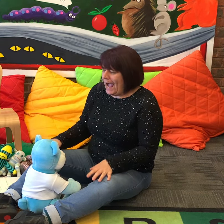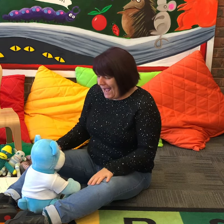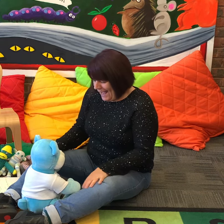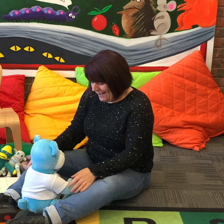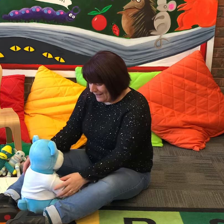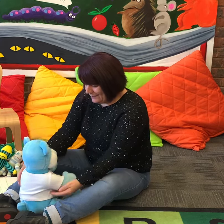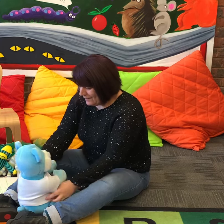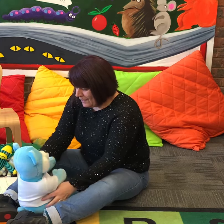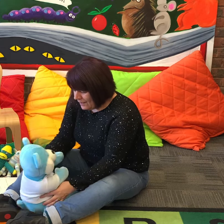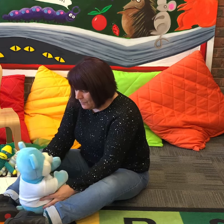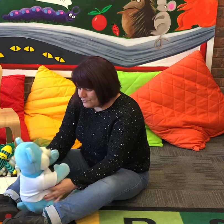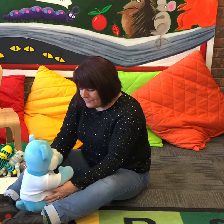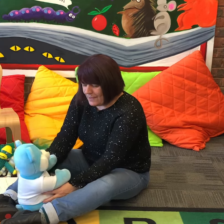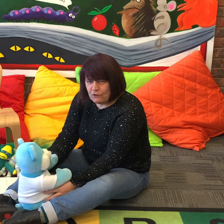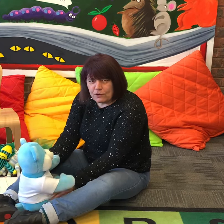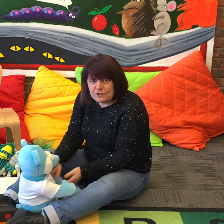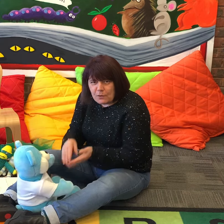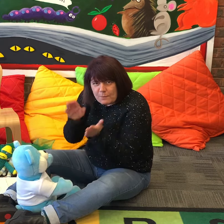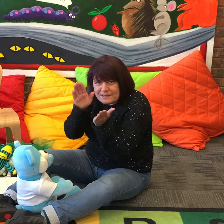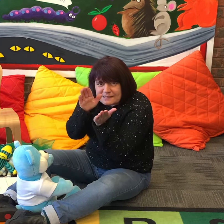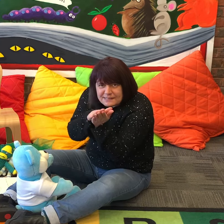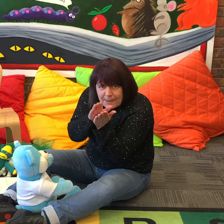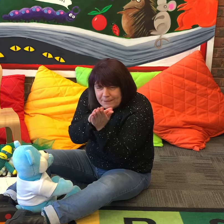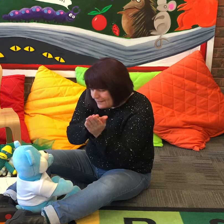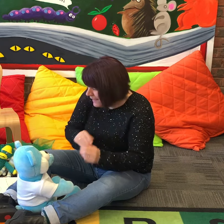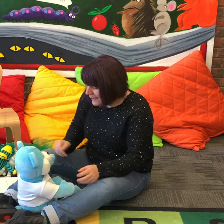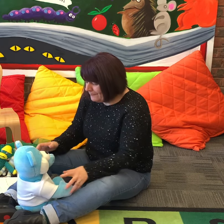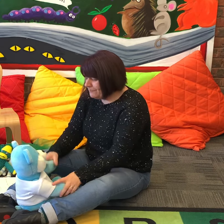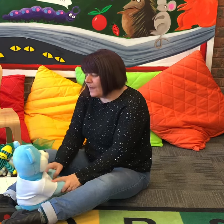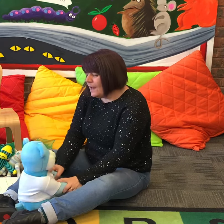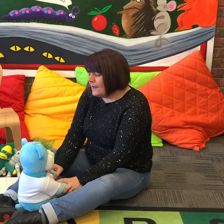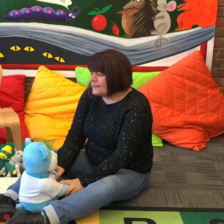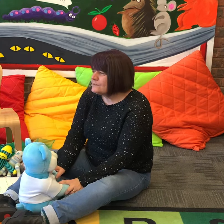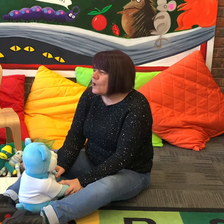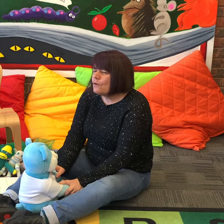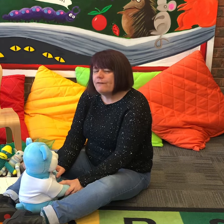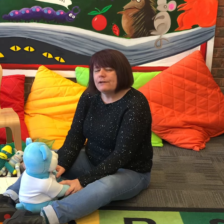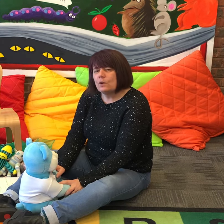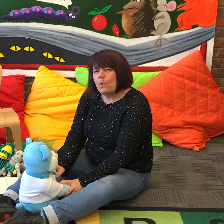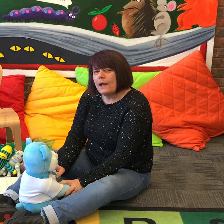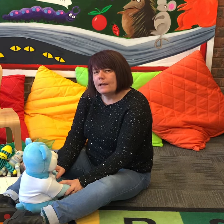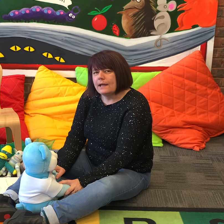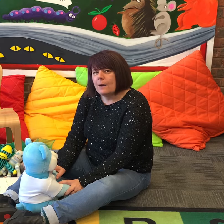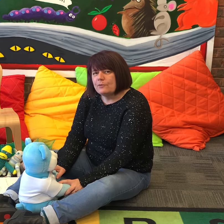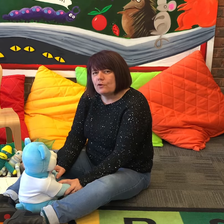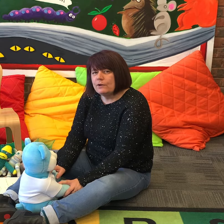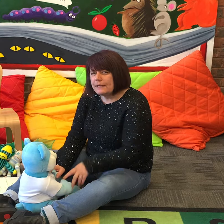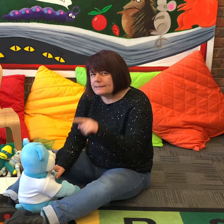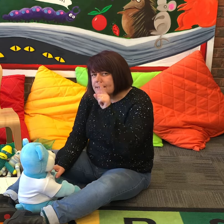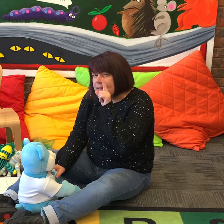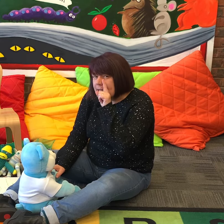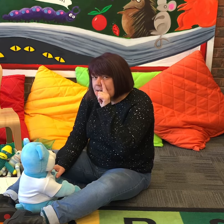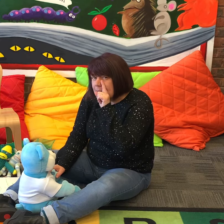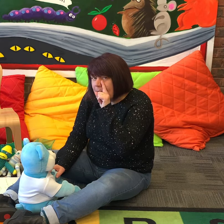Ah! I wonder if that crocodile will be snapping there. Let's go very quietly up the creek and see the little